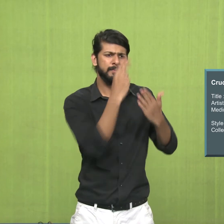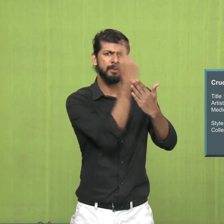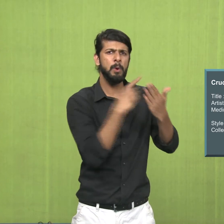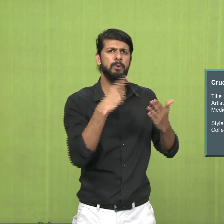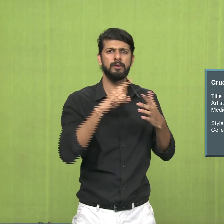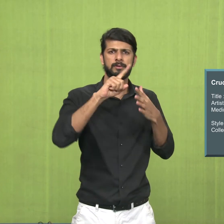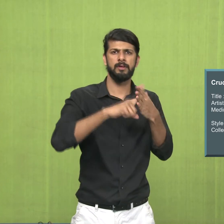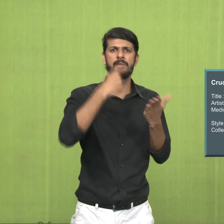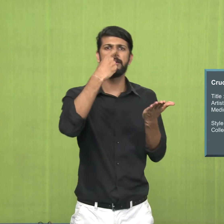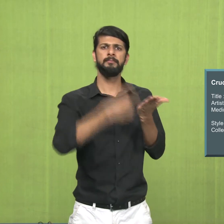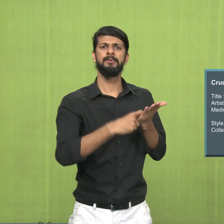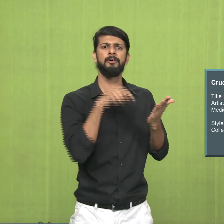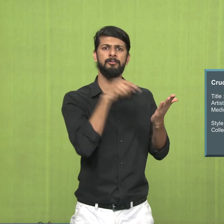The artist is Jamini Roy.